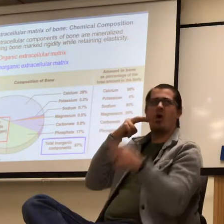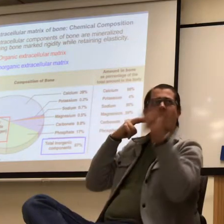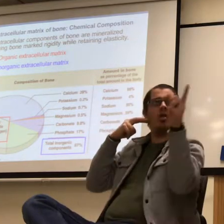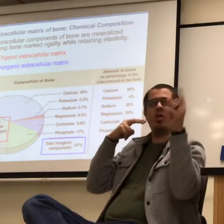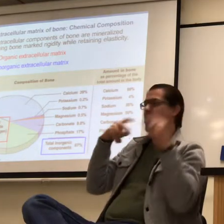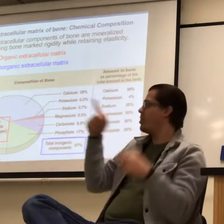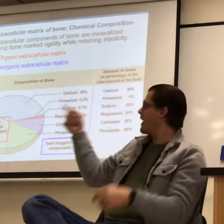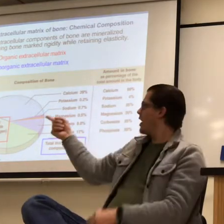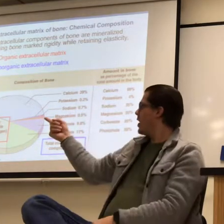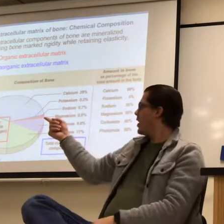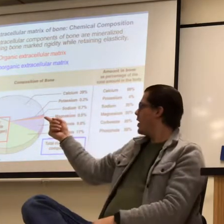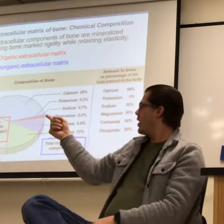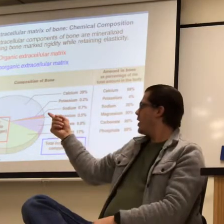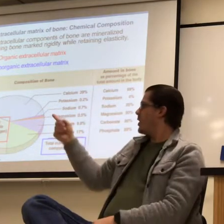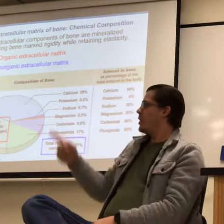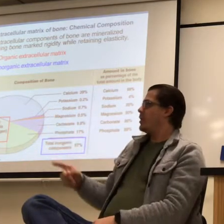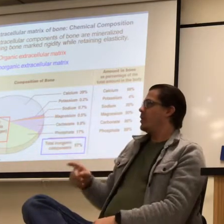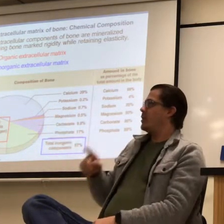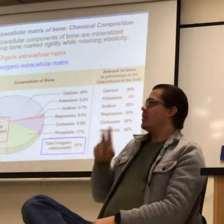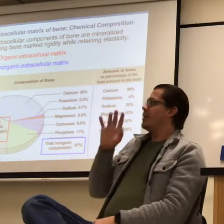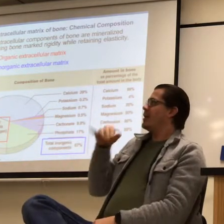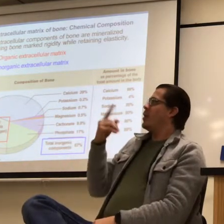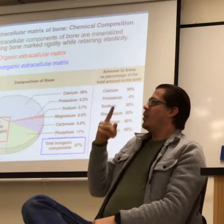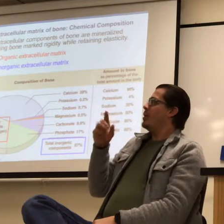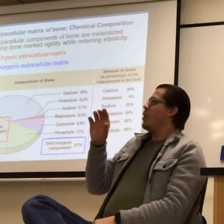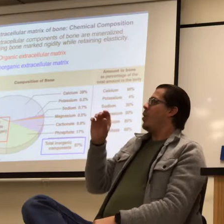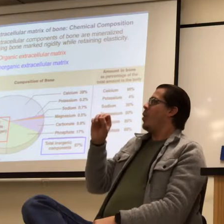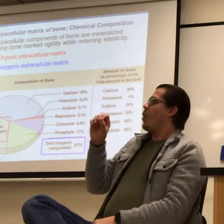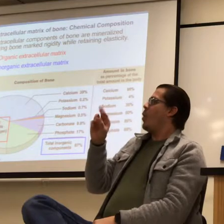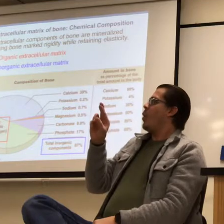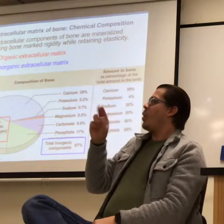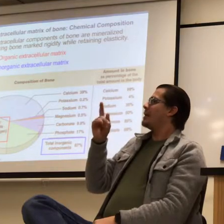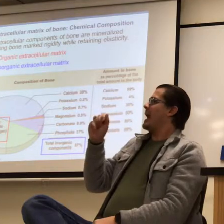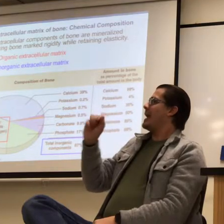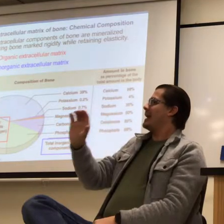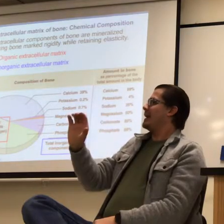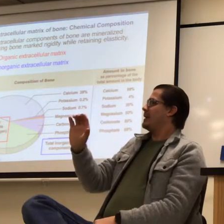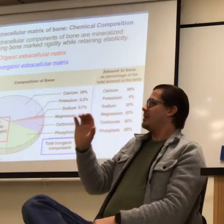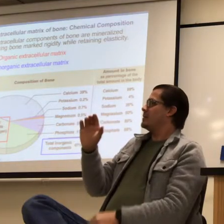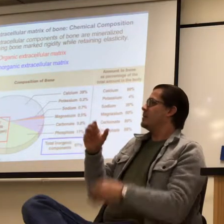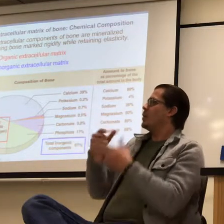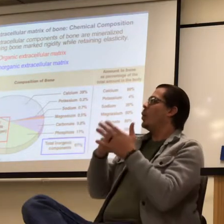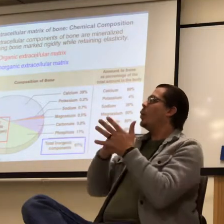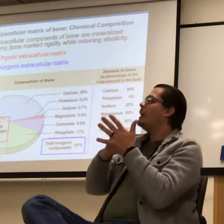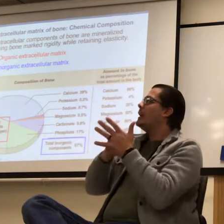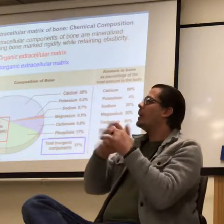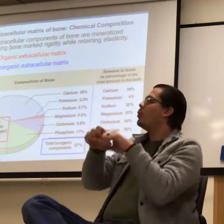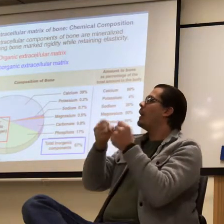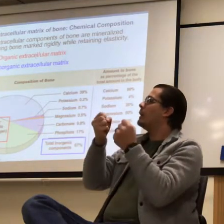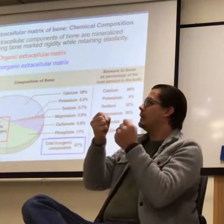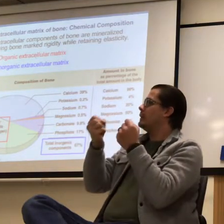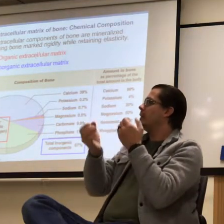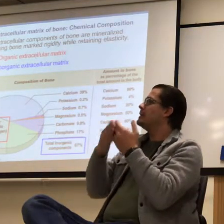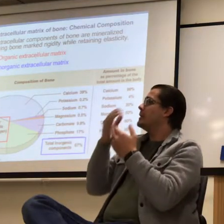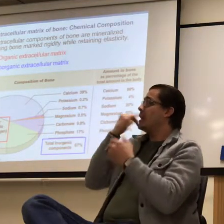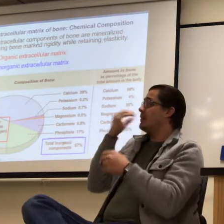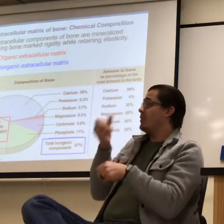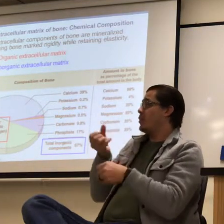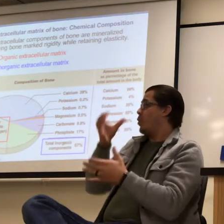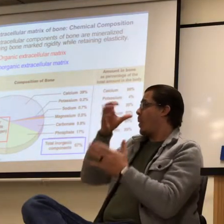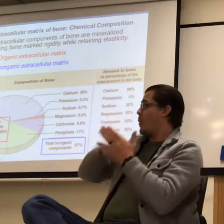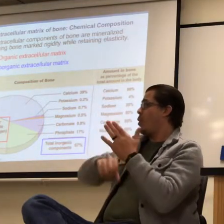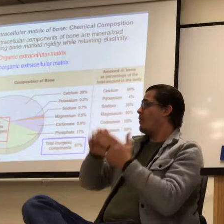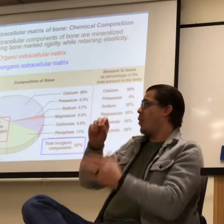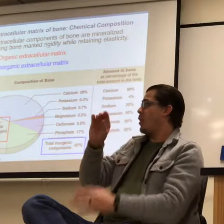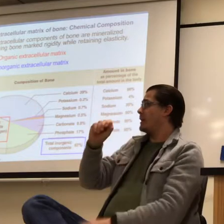the skeleton there, you're just looking at the organic matrix. This is brittle. So if you take away the organic